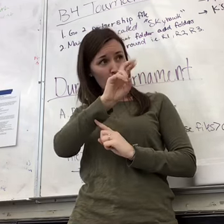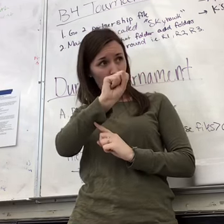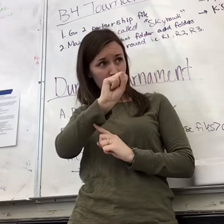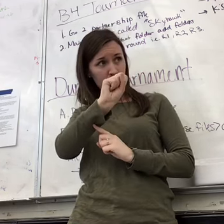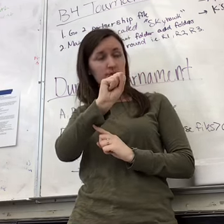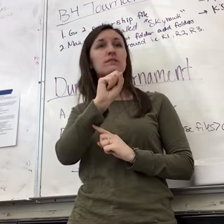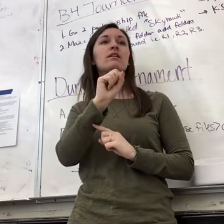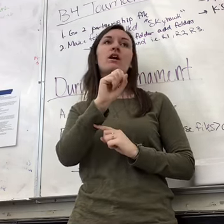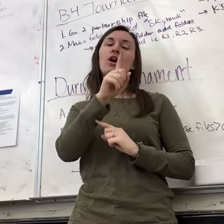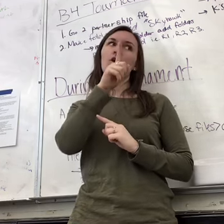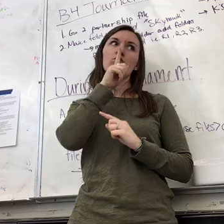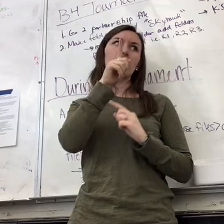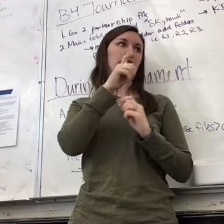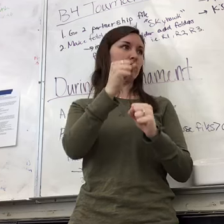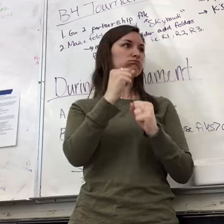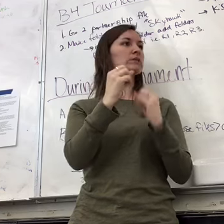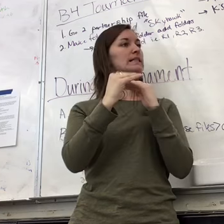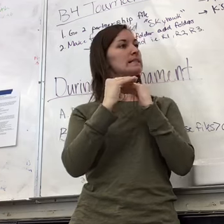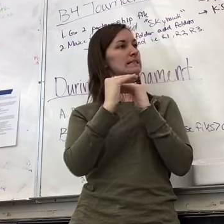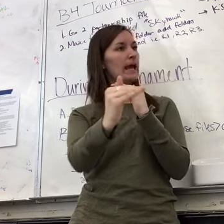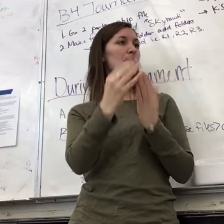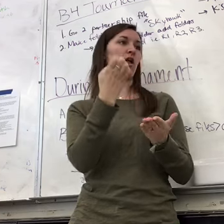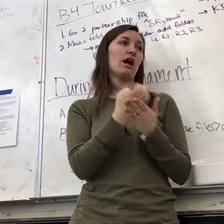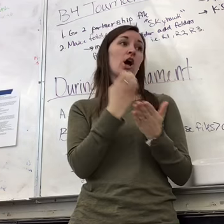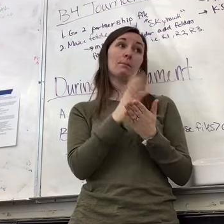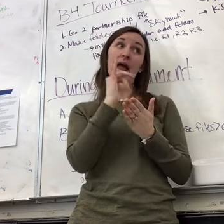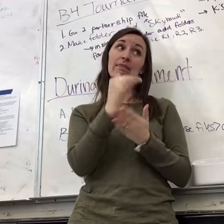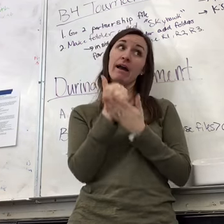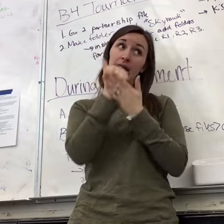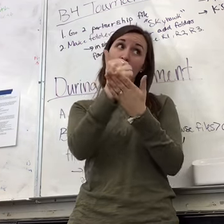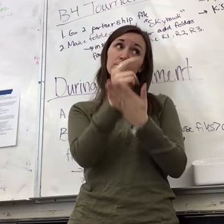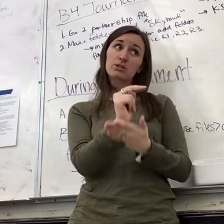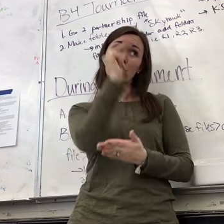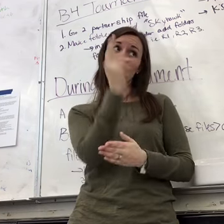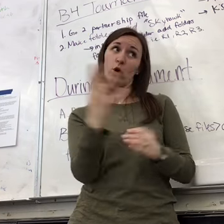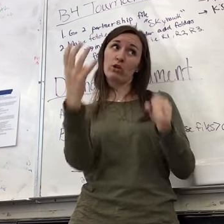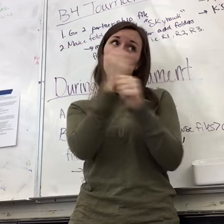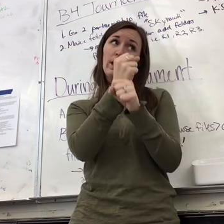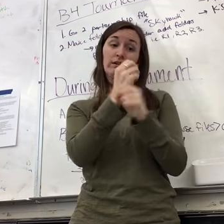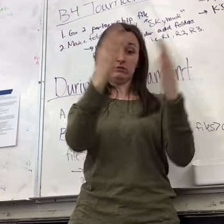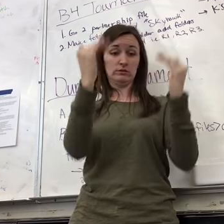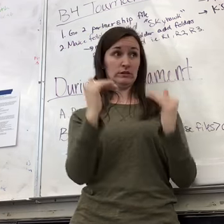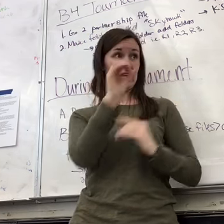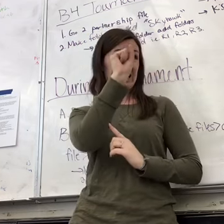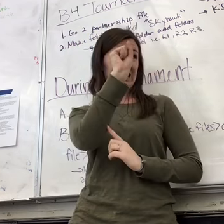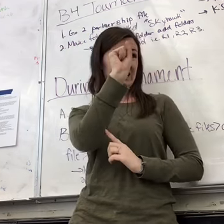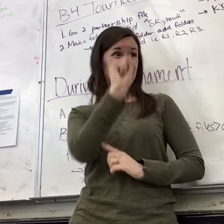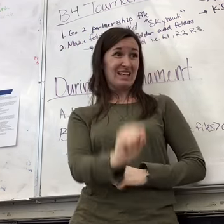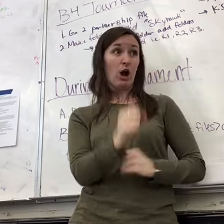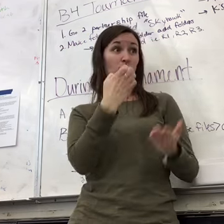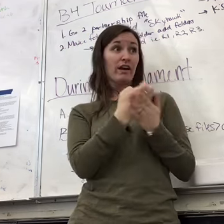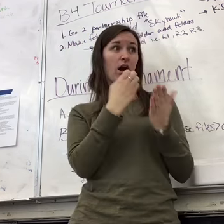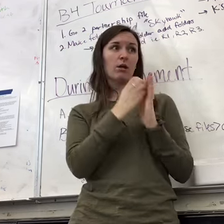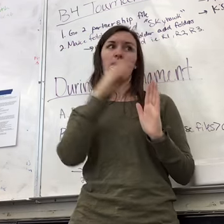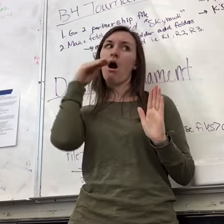North, which helped them to be able to win. In the South, economy plummets. They don't have a unified currency system.